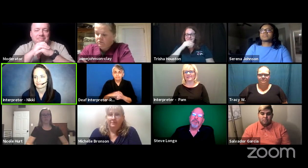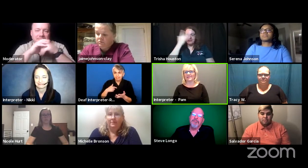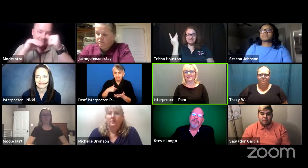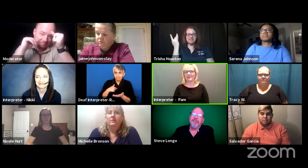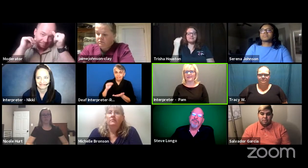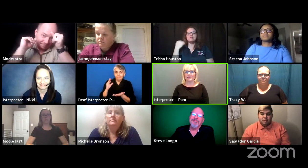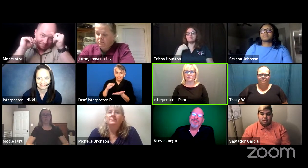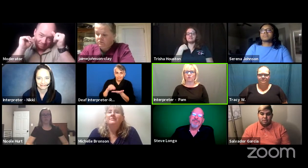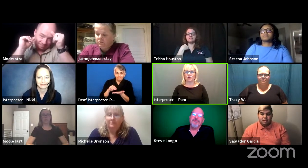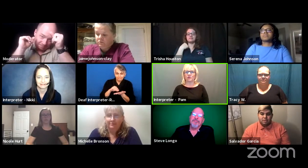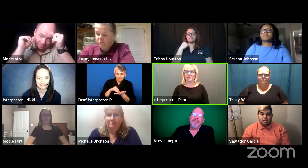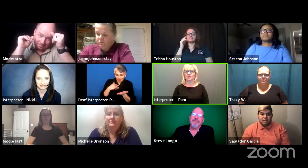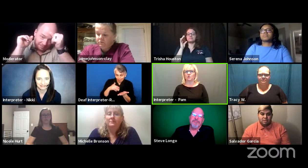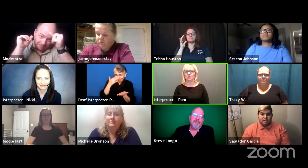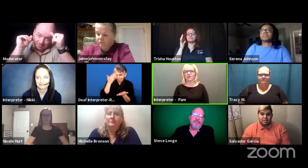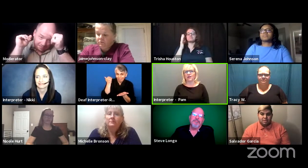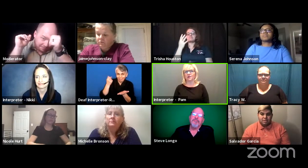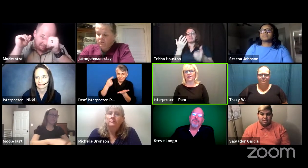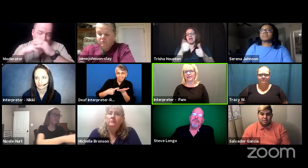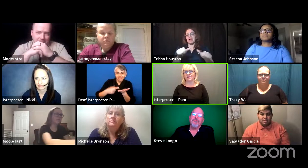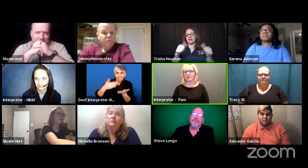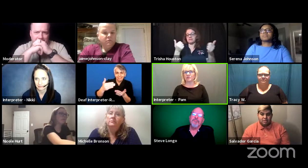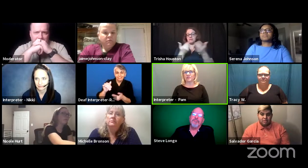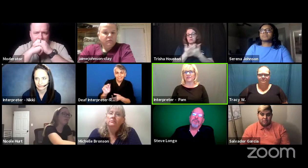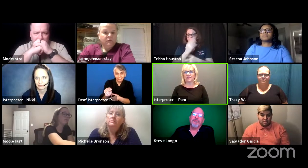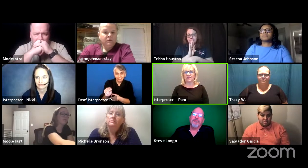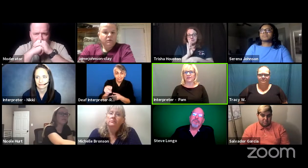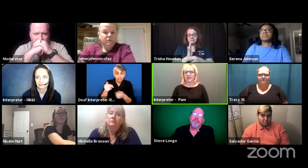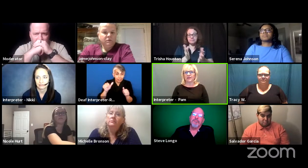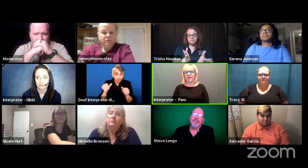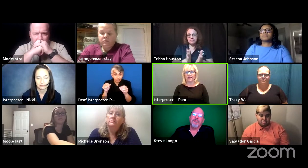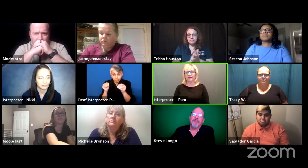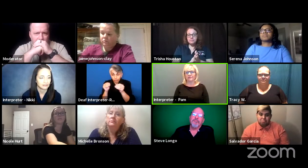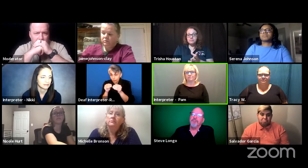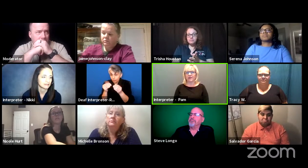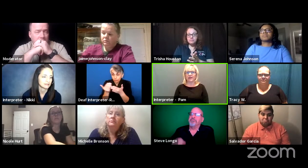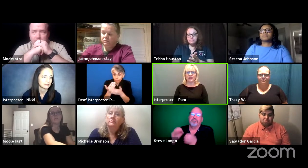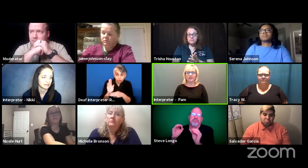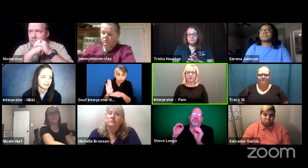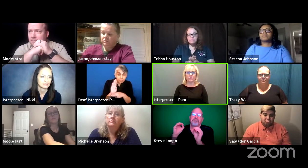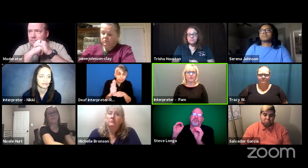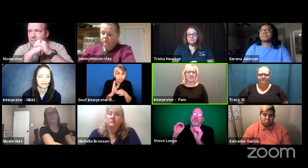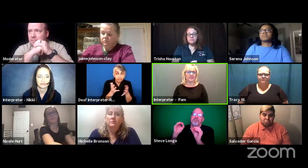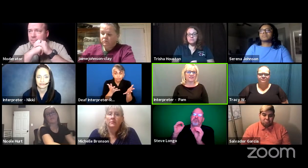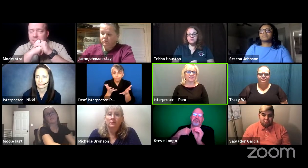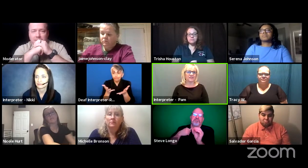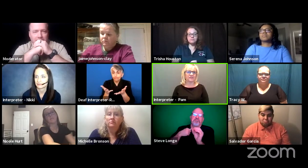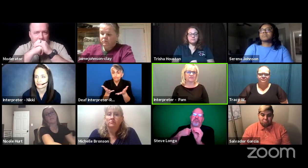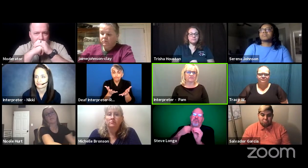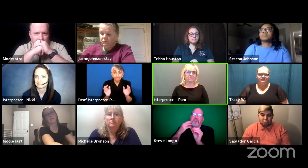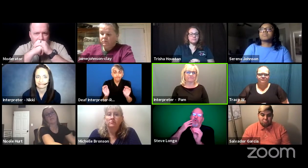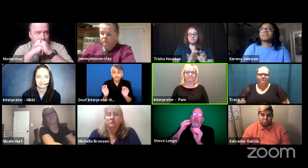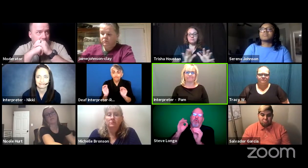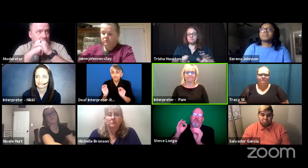Yes. So our dates are noted on our calendars. Any other new business?